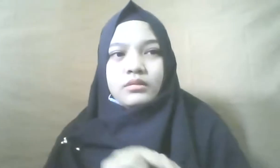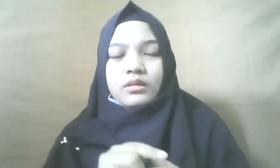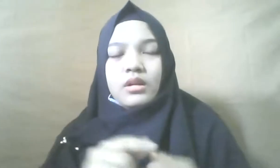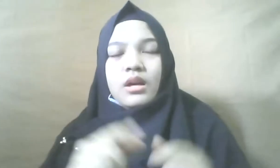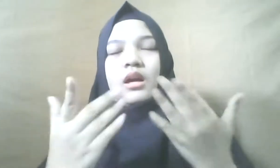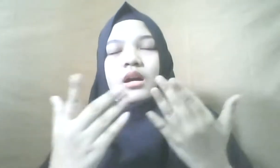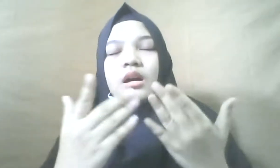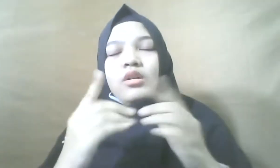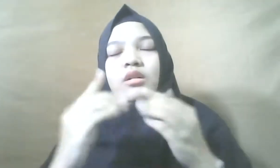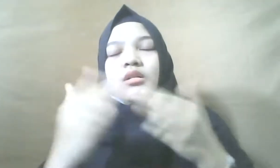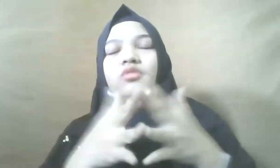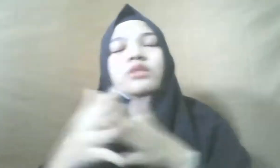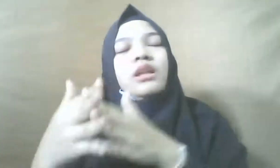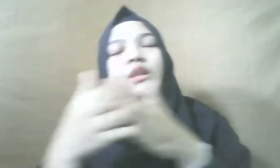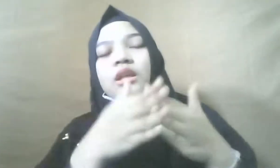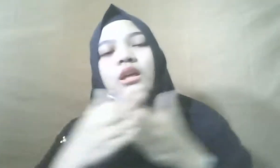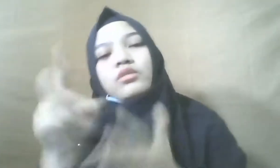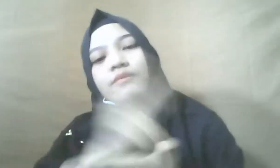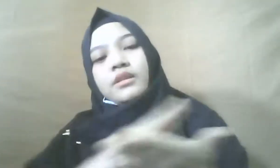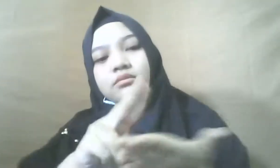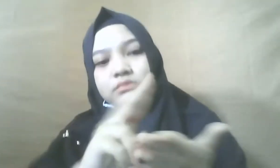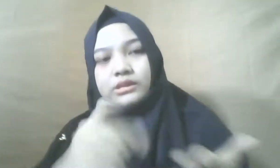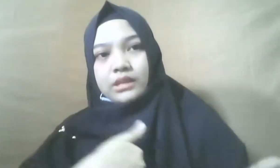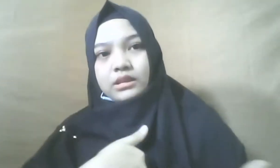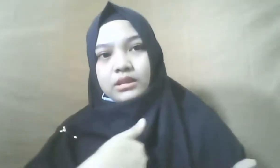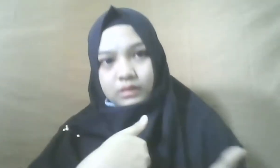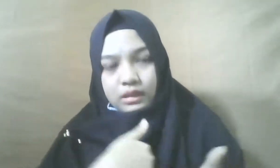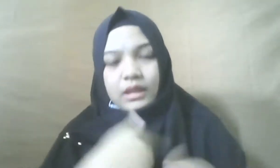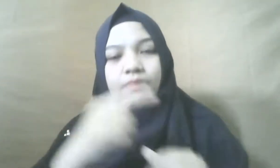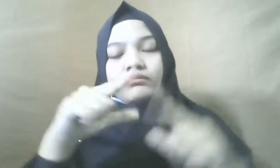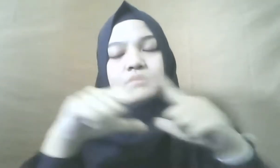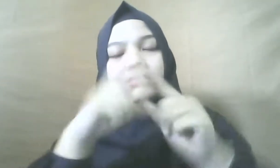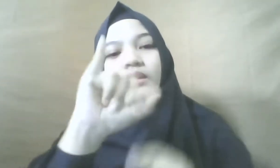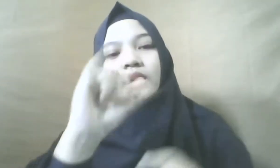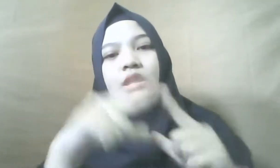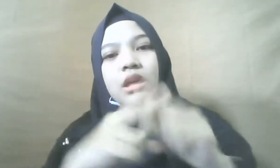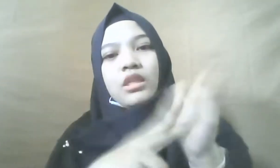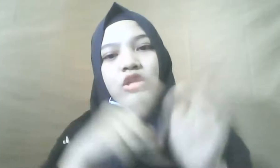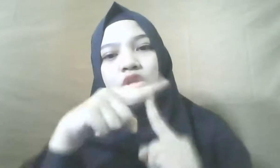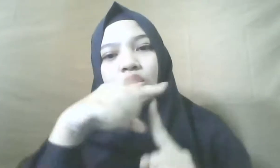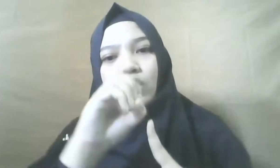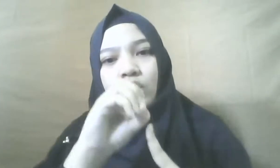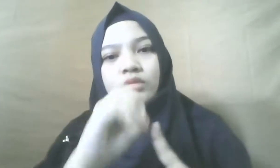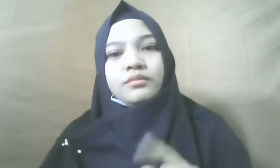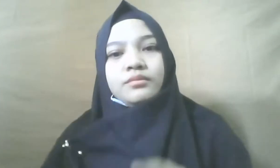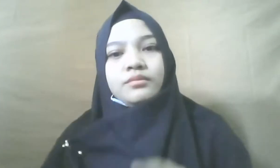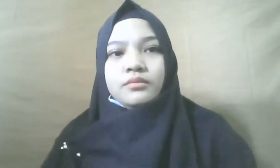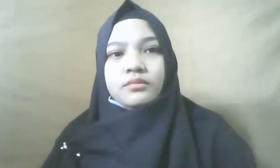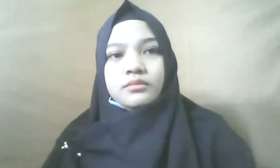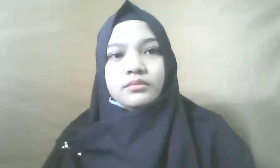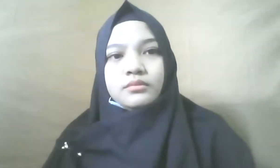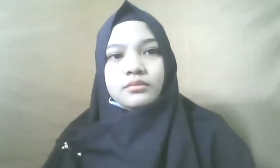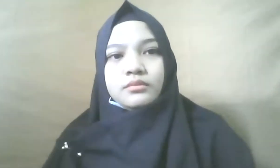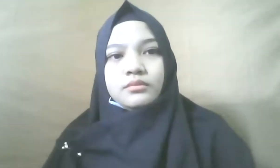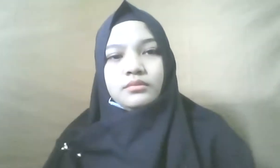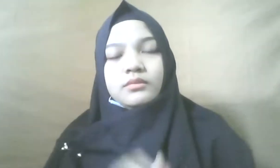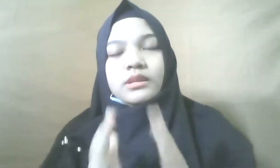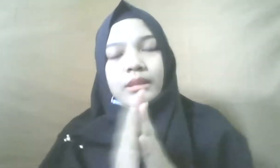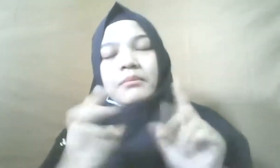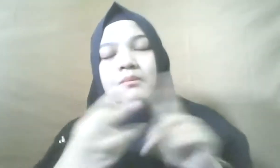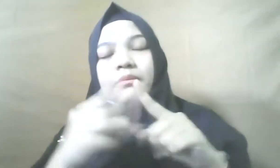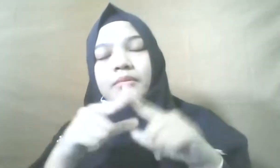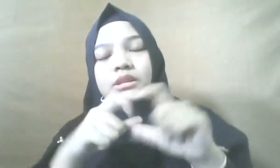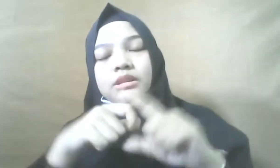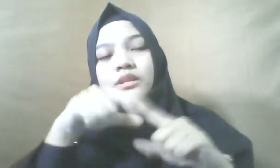Your hosts are myself, Arianto Patunru, Nurkamala Mulyani, and Baskara Adiwena.